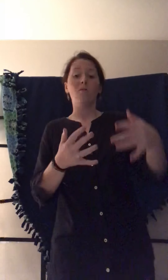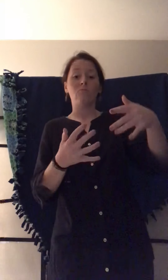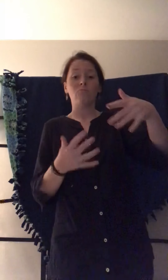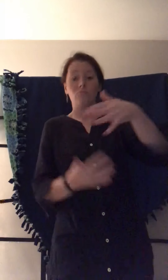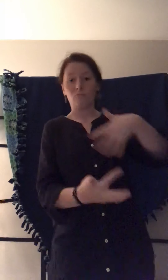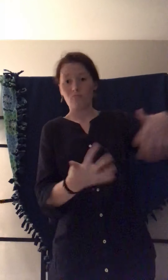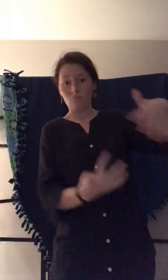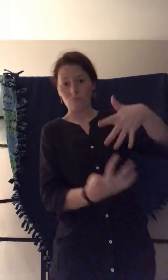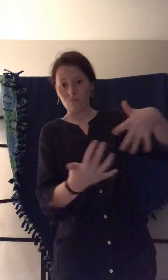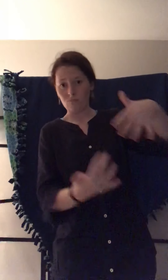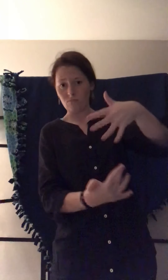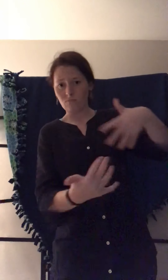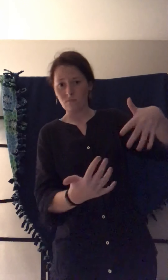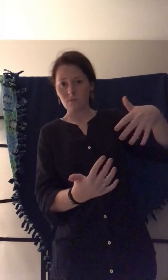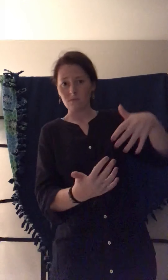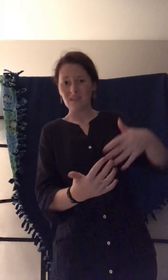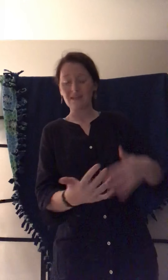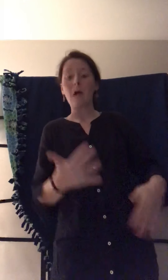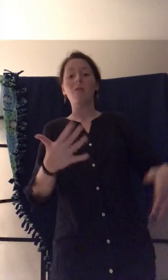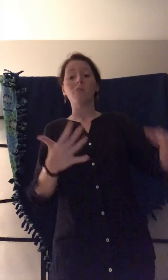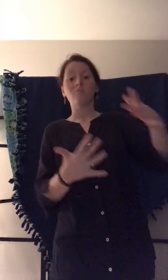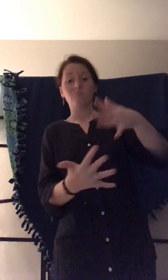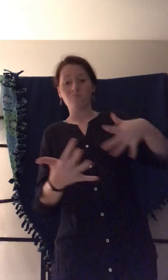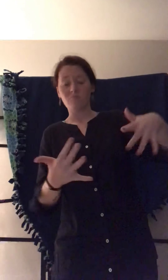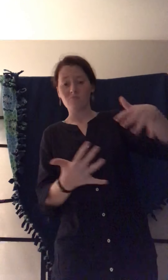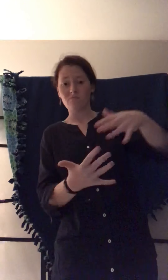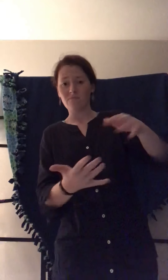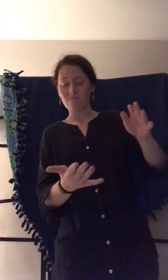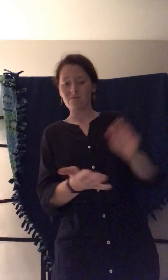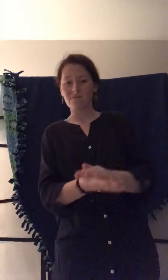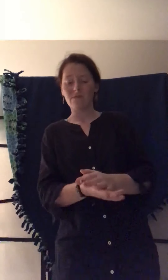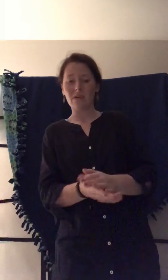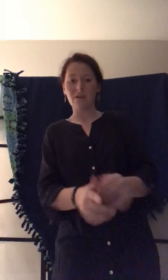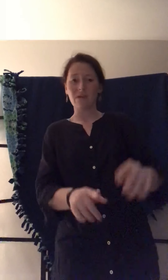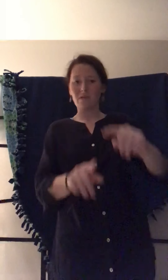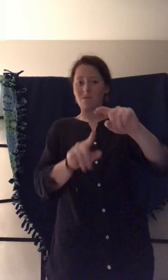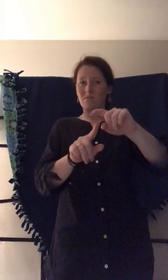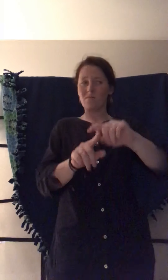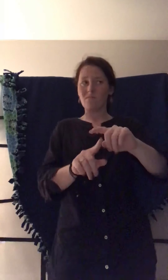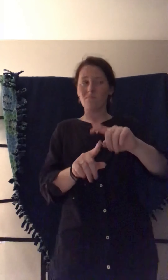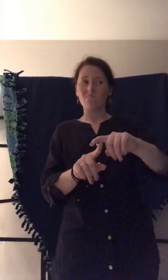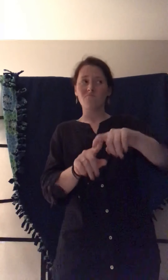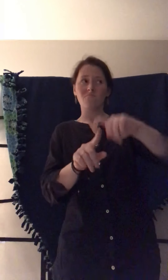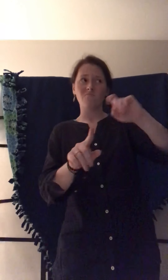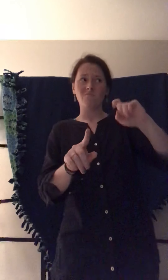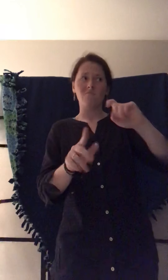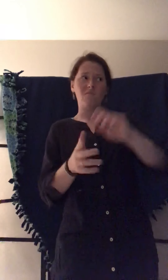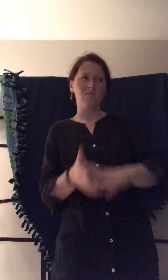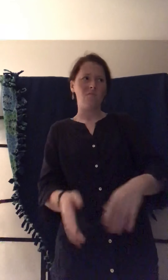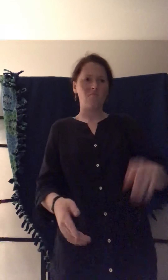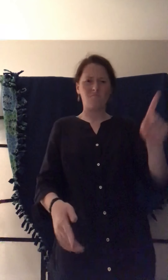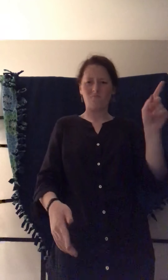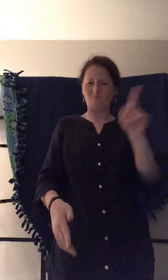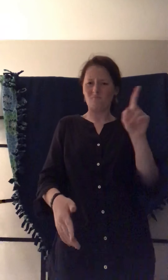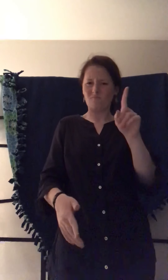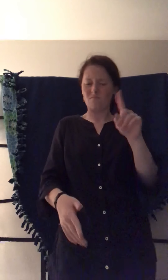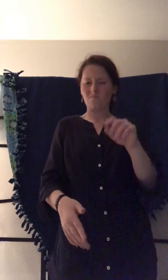in from Africa in what are called easterly or tropic waves, basically bands of thunderstorms that move west across the tropics. These are our